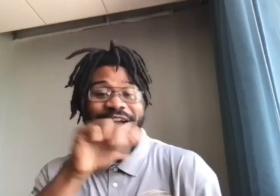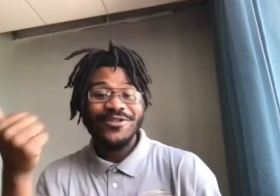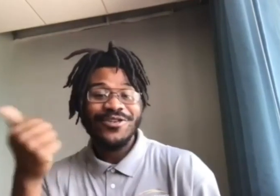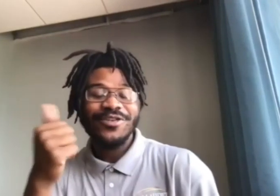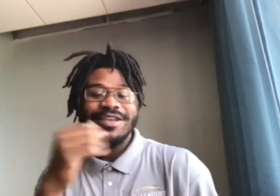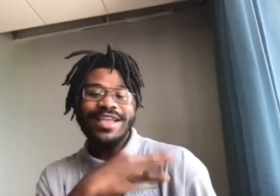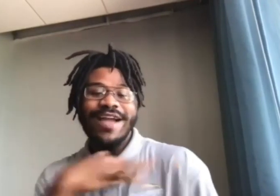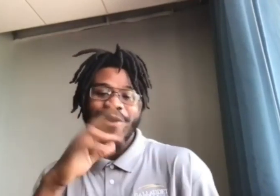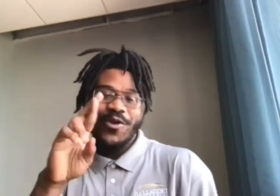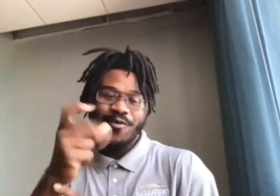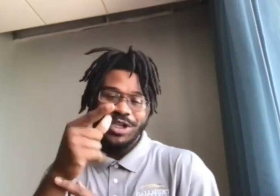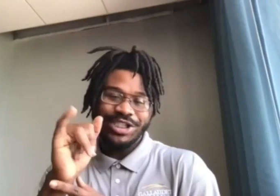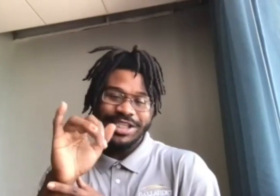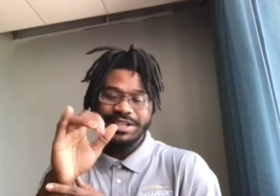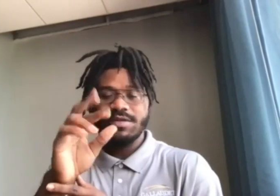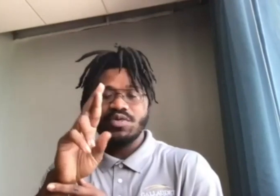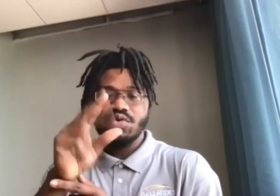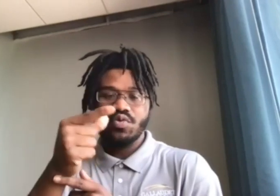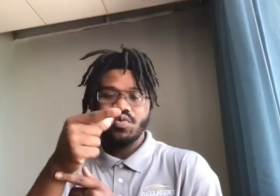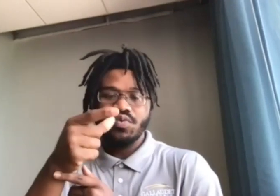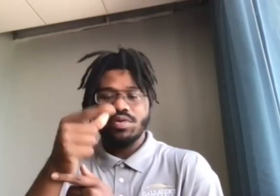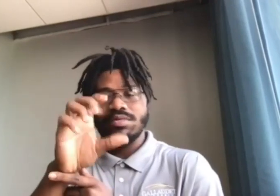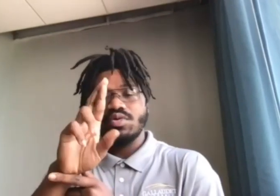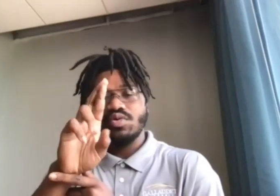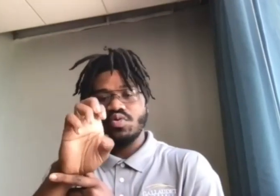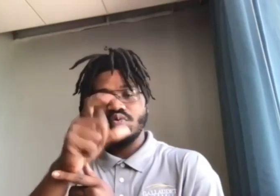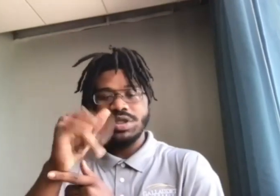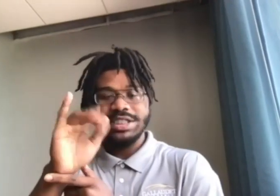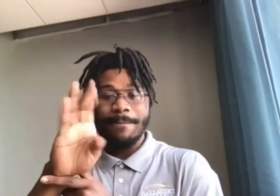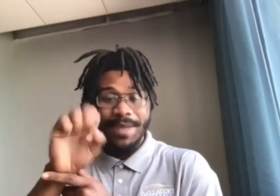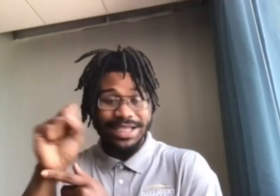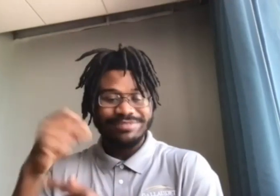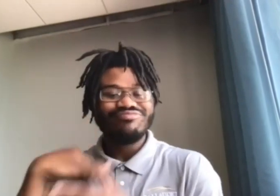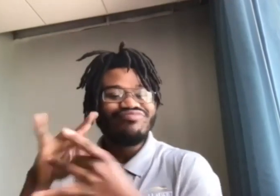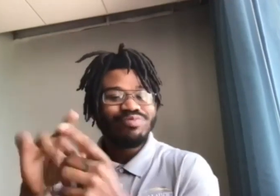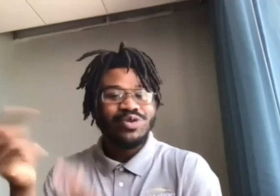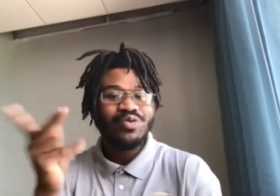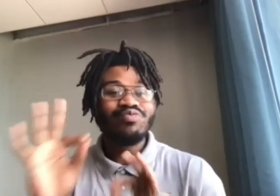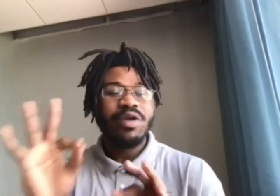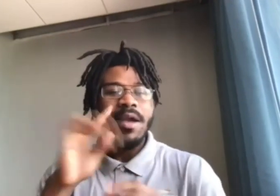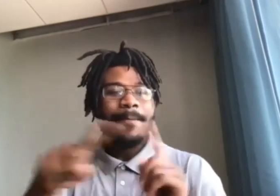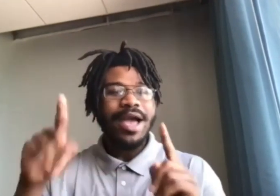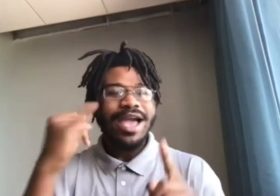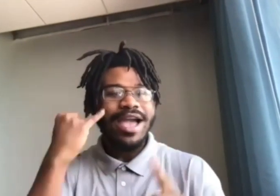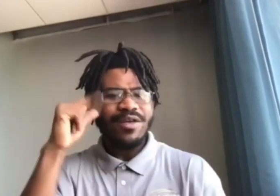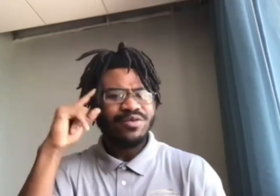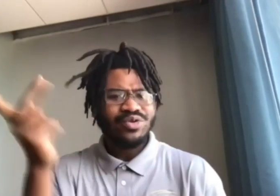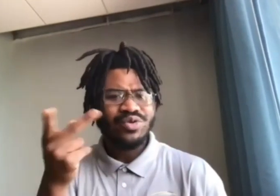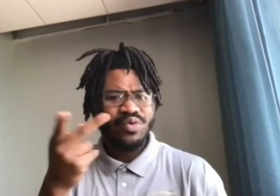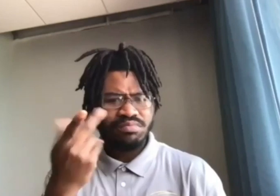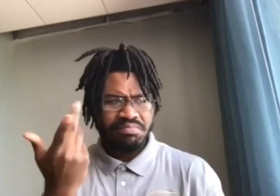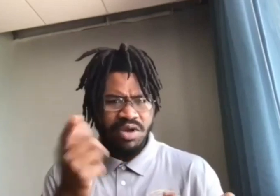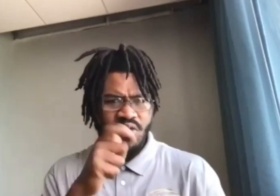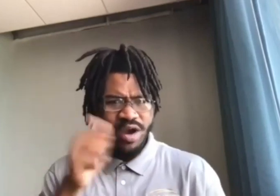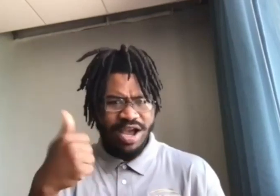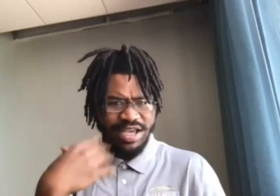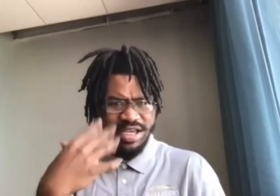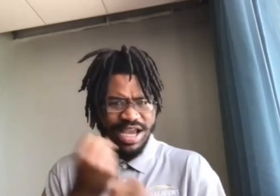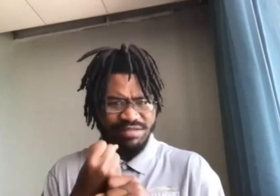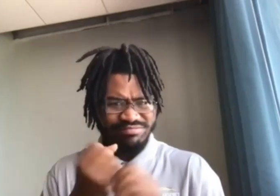I was able to connect with the with Reginald Bass and with